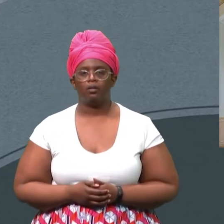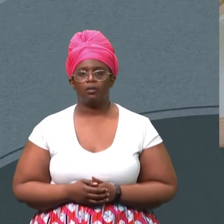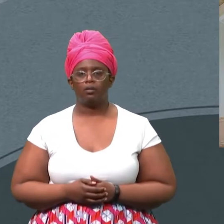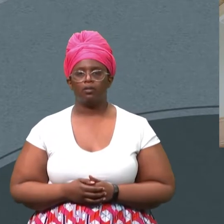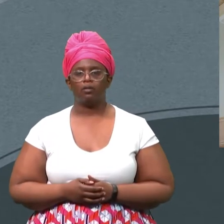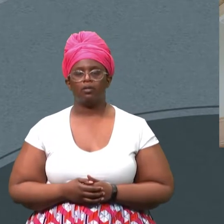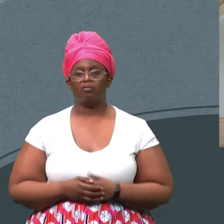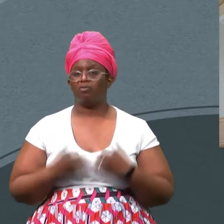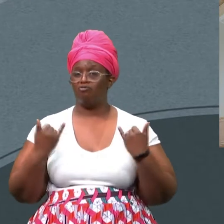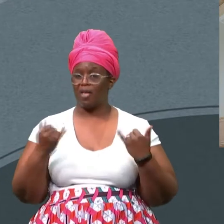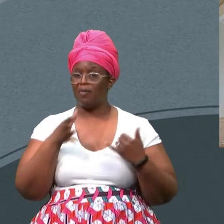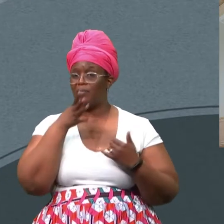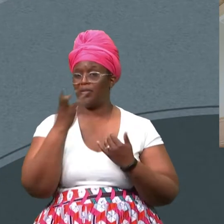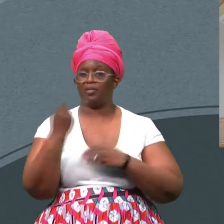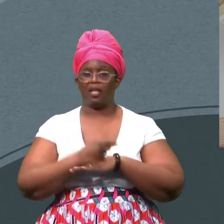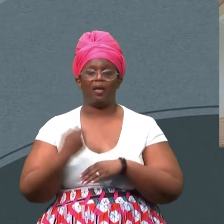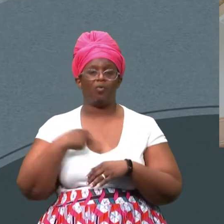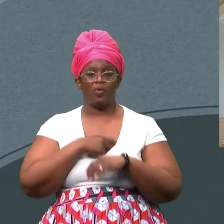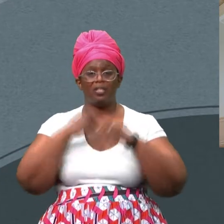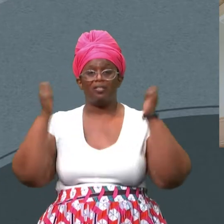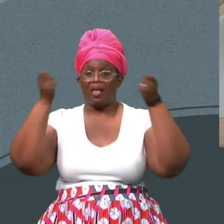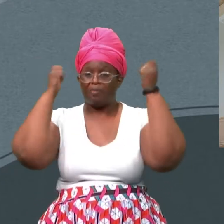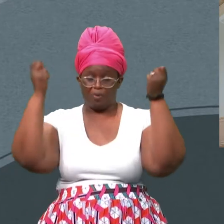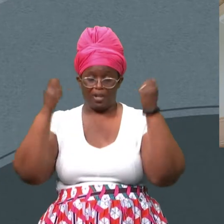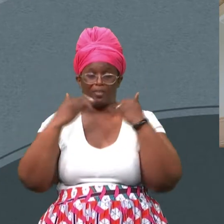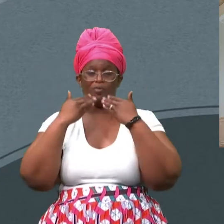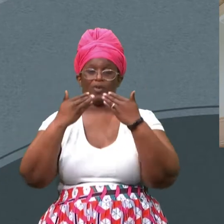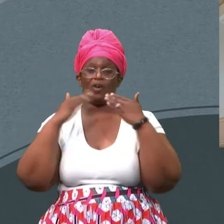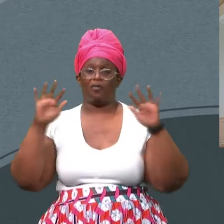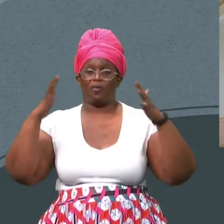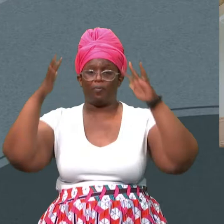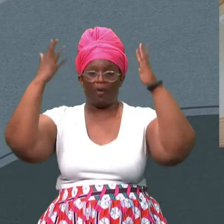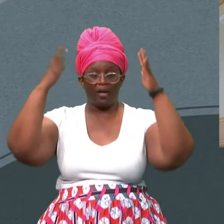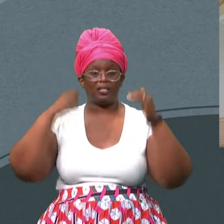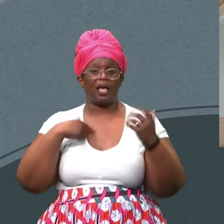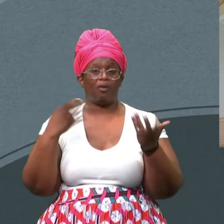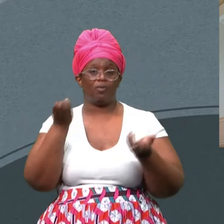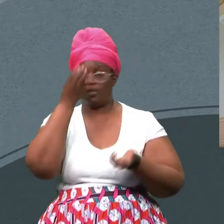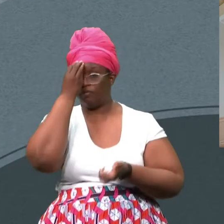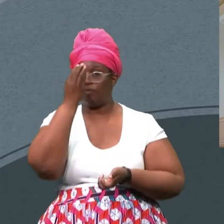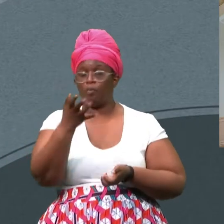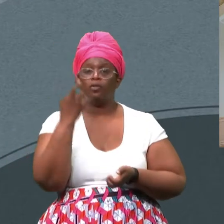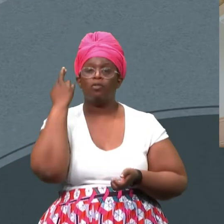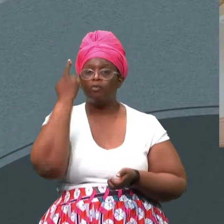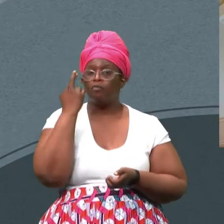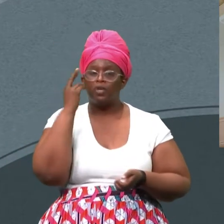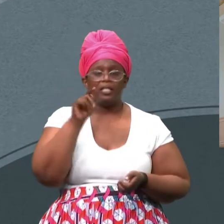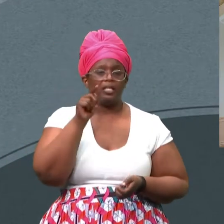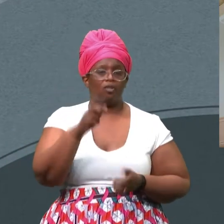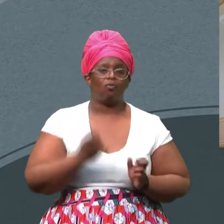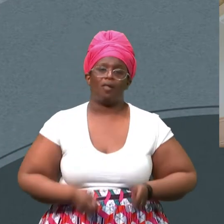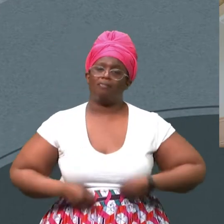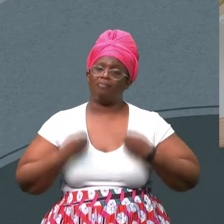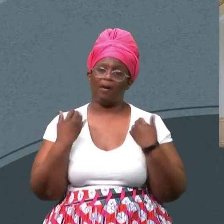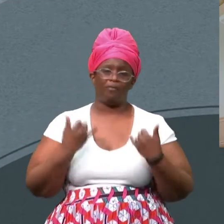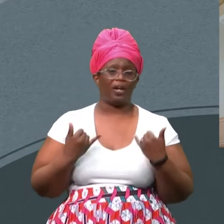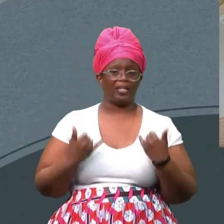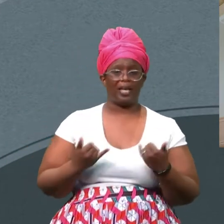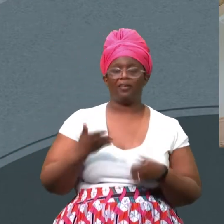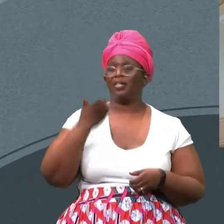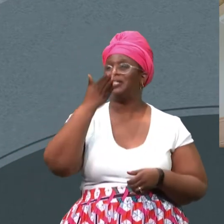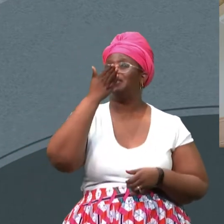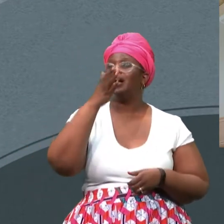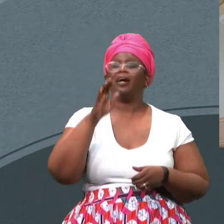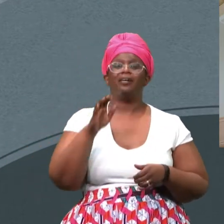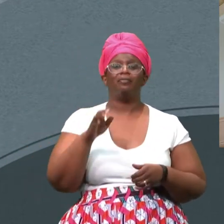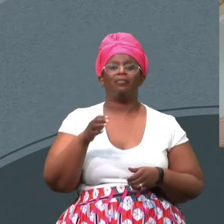Mother's Day. This is grateful praise today. And I'm here to say to you, the reason you are where you are is because God placed